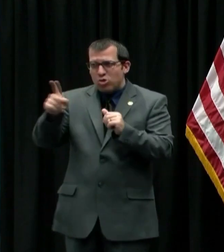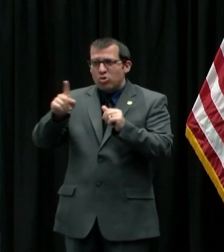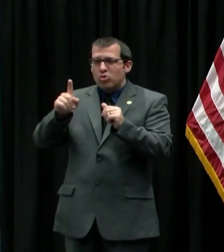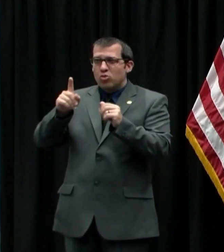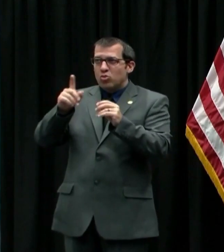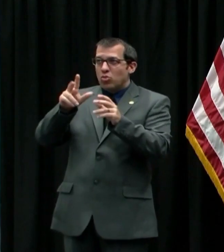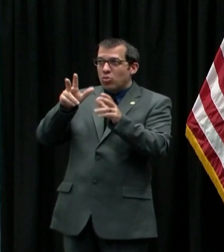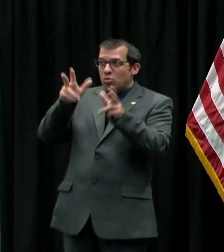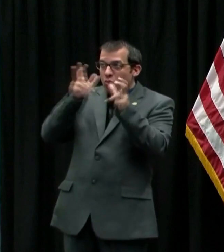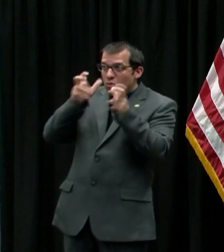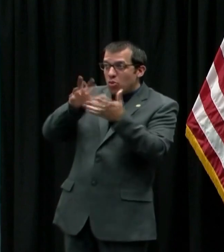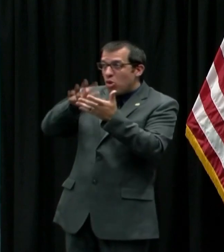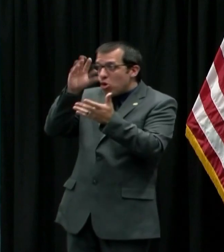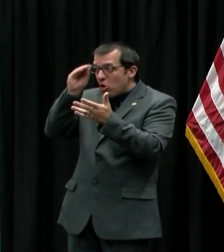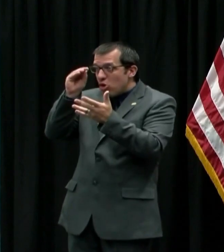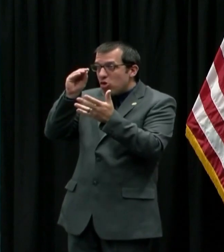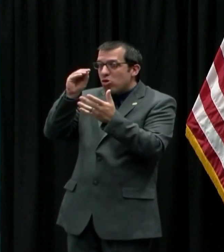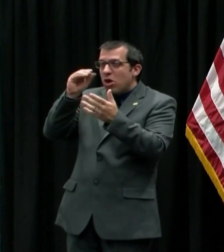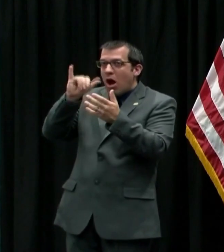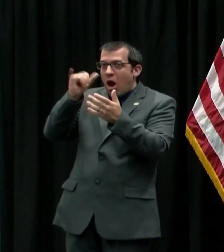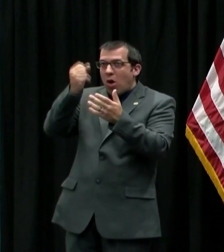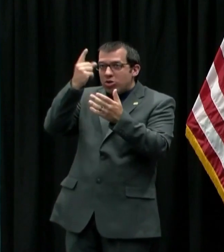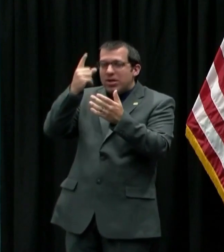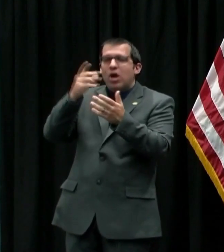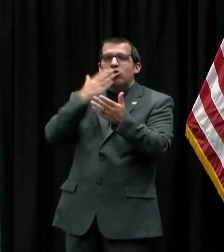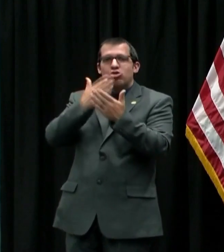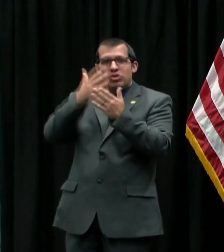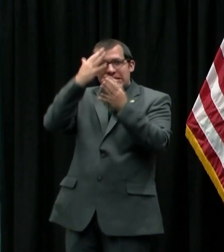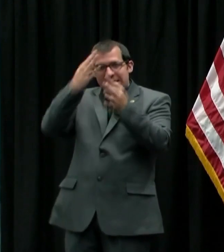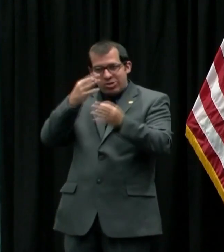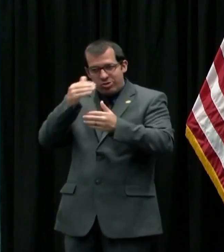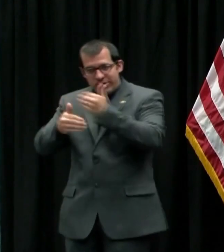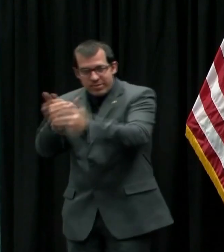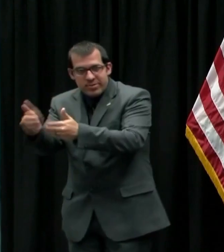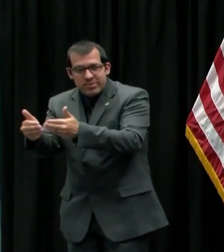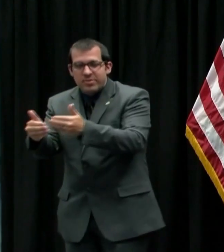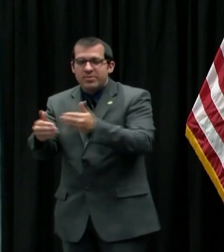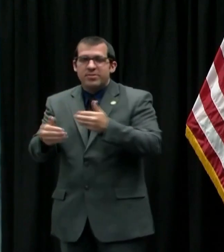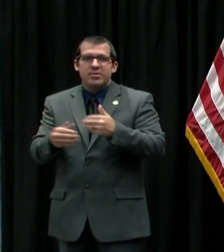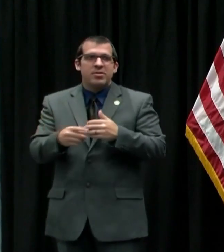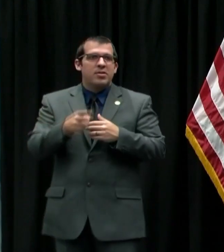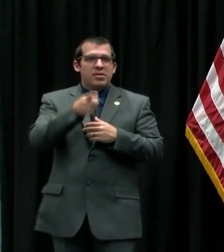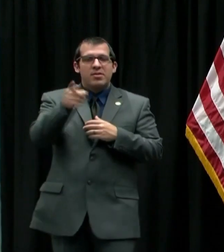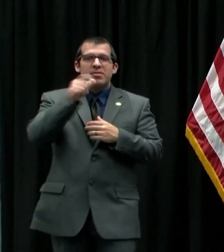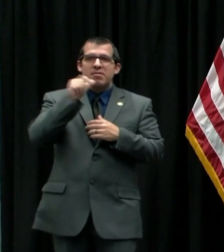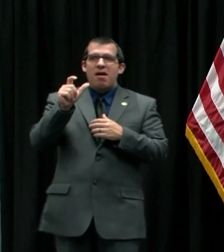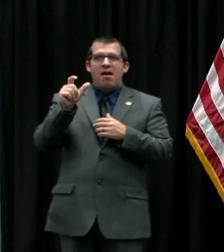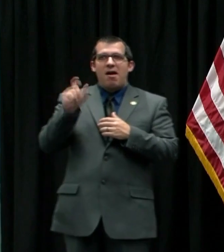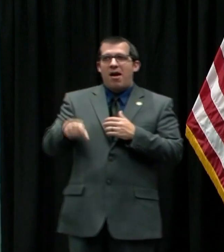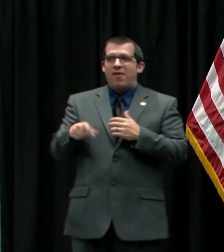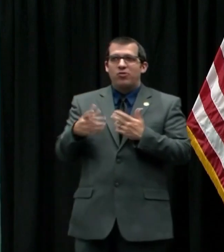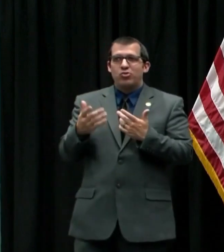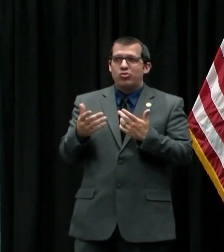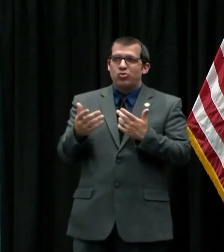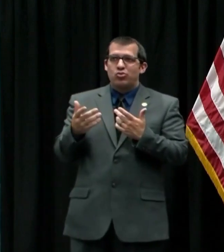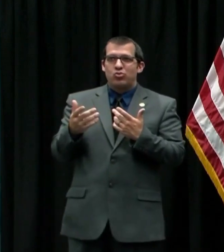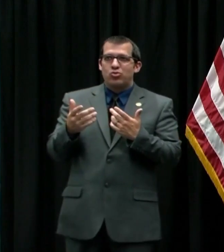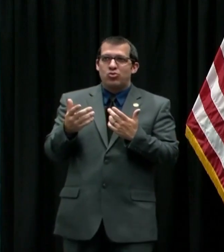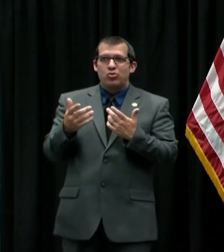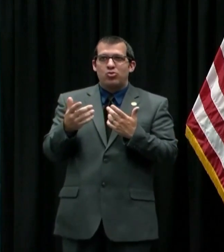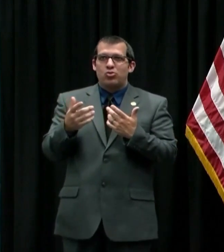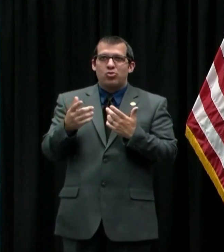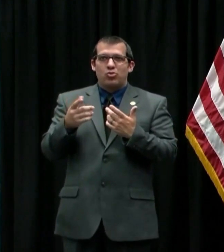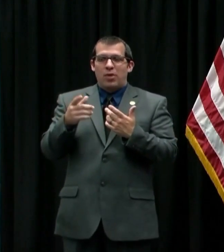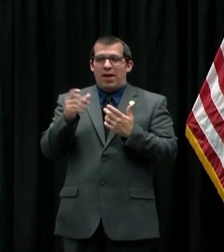and education and make good decisions. I don't think you have to respond by hopefully more